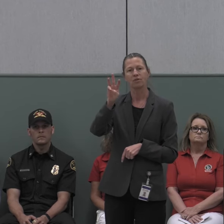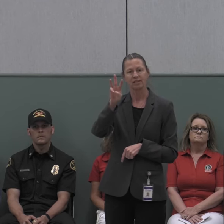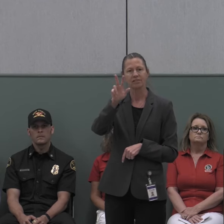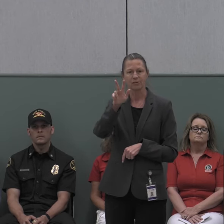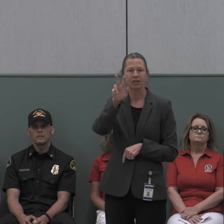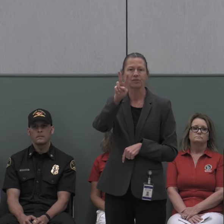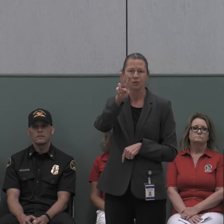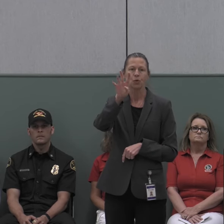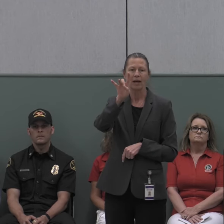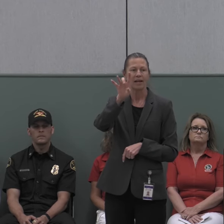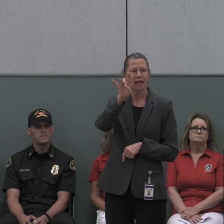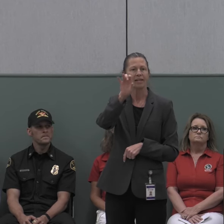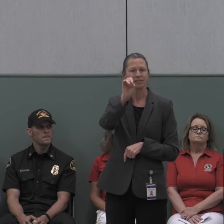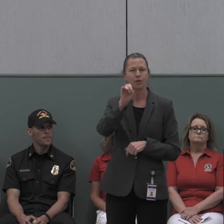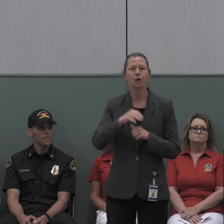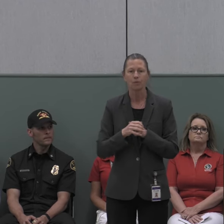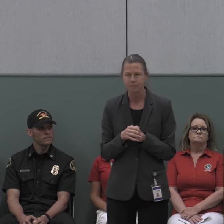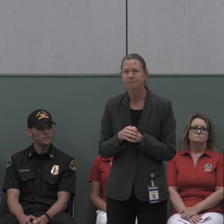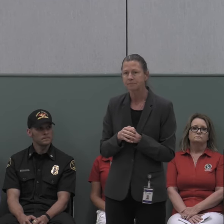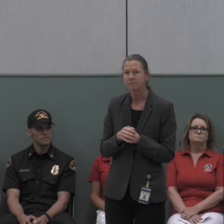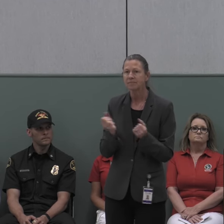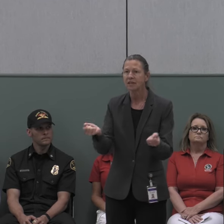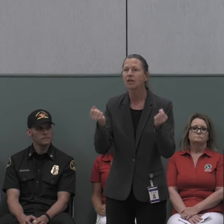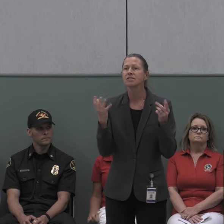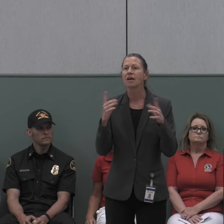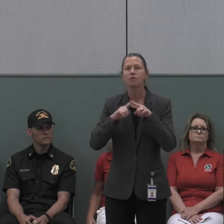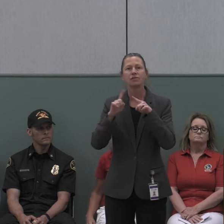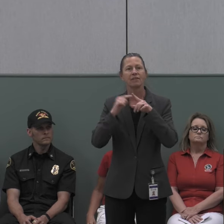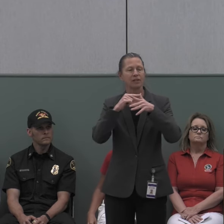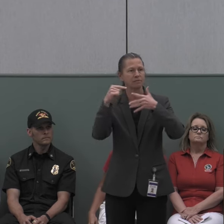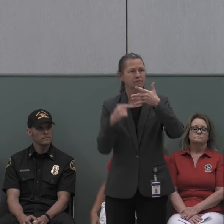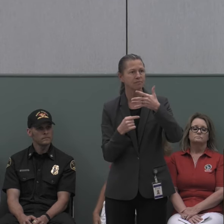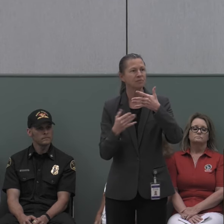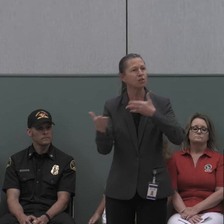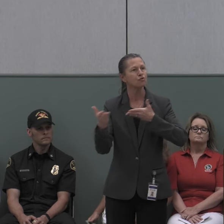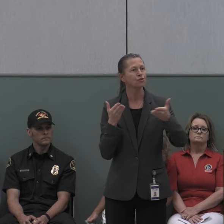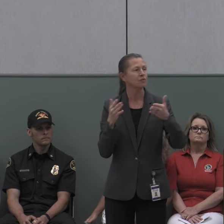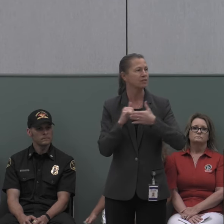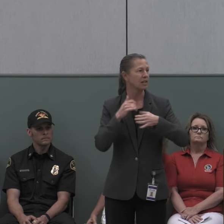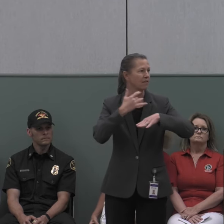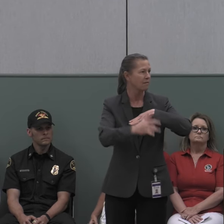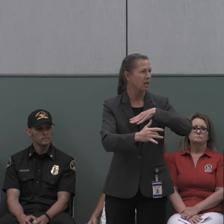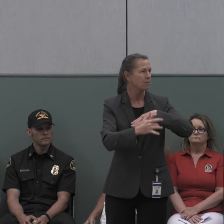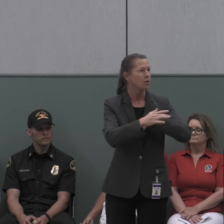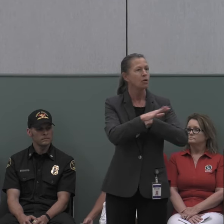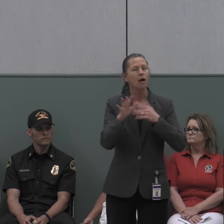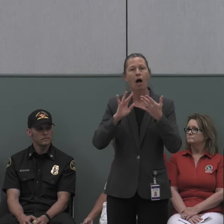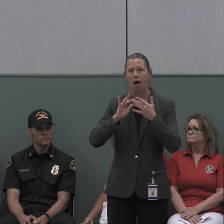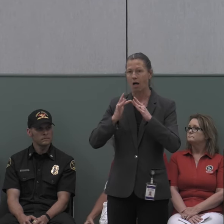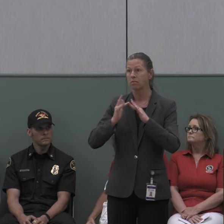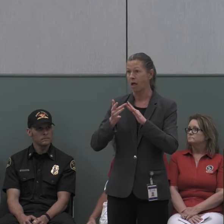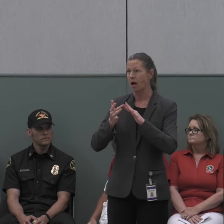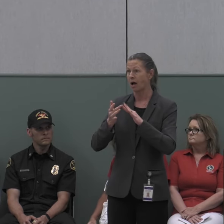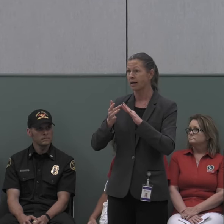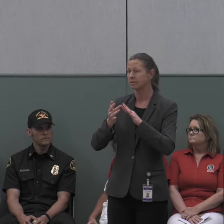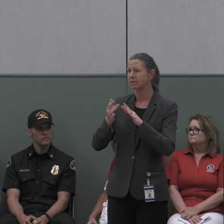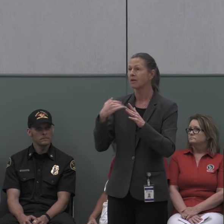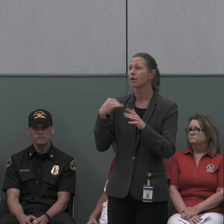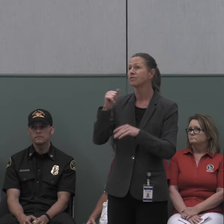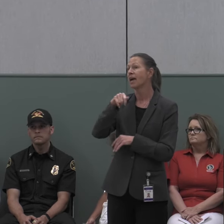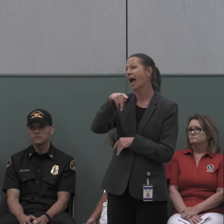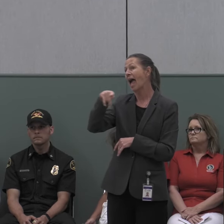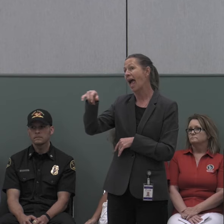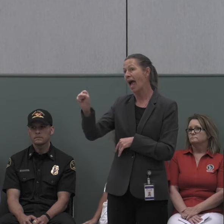760-463-2880. There are also several different services that are available to you online. You have apps available, but